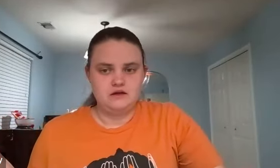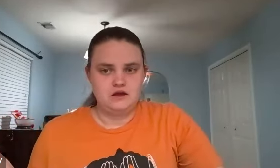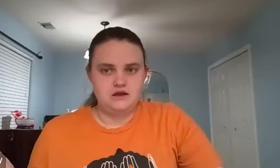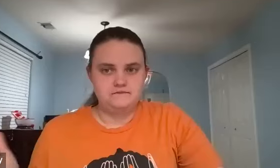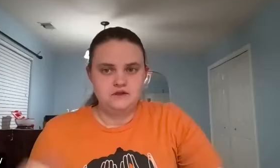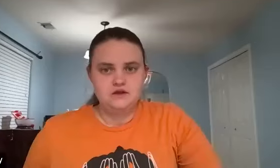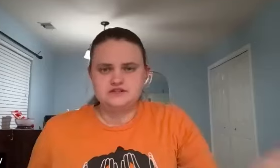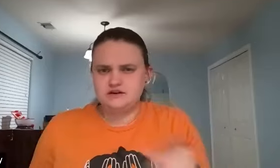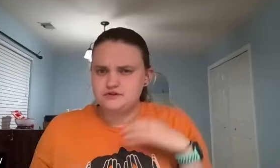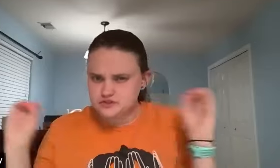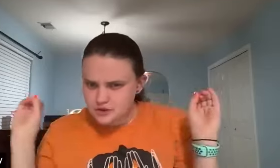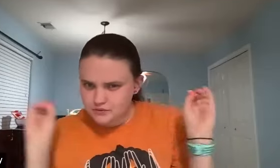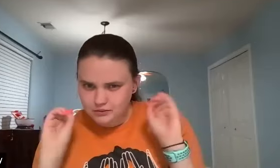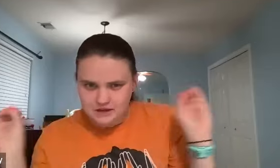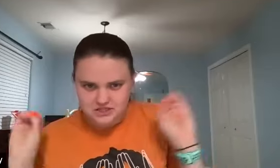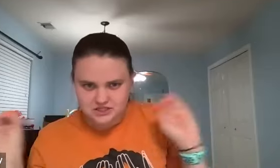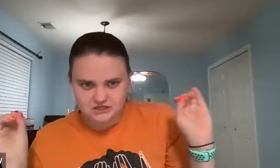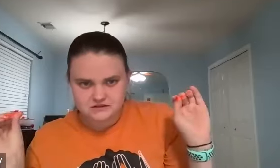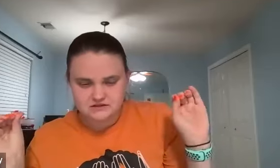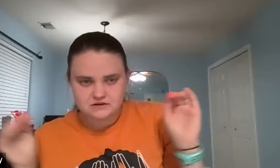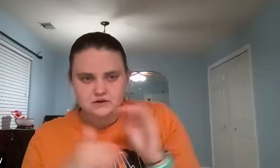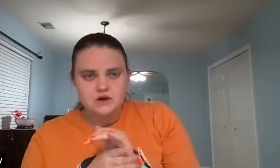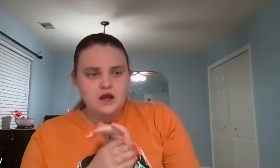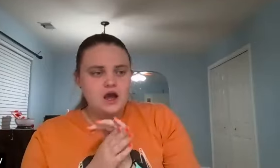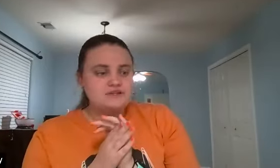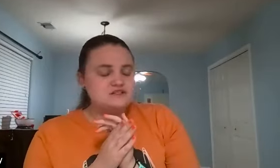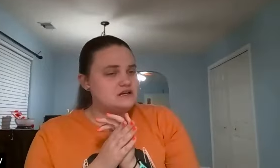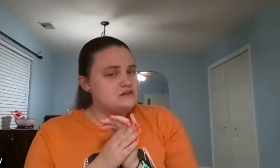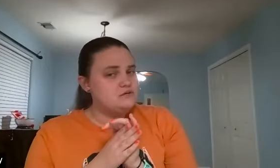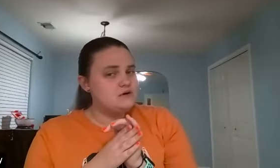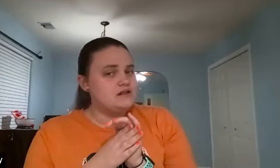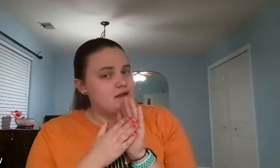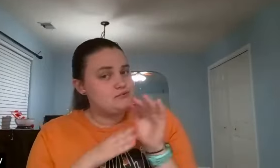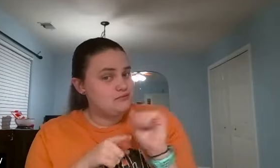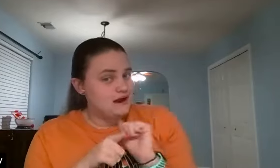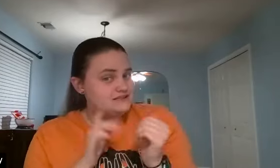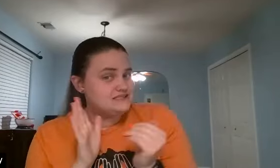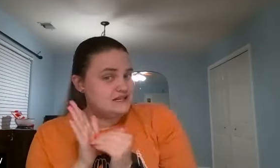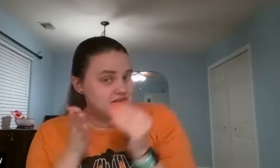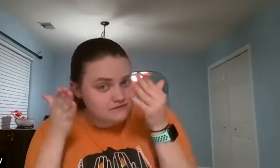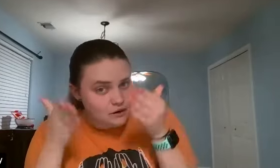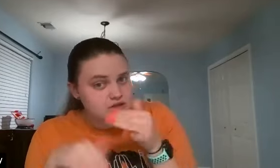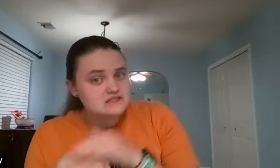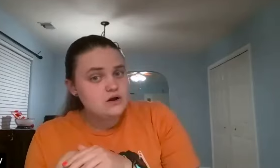Okay, so if there's no questions, is there anything you want to like practice again, like focus